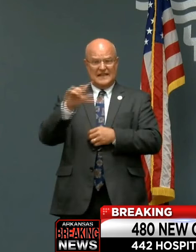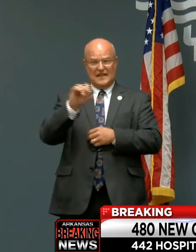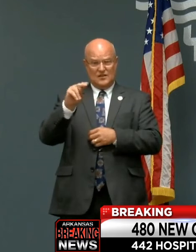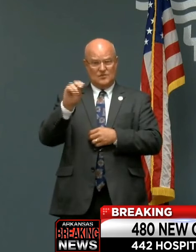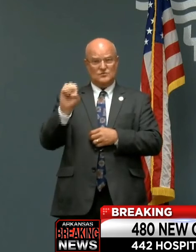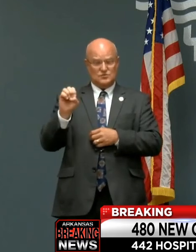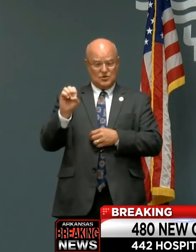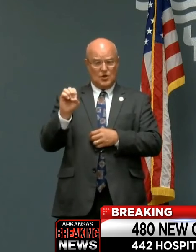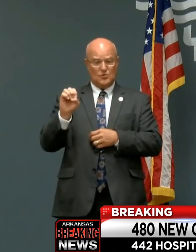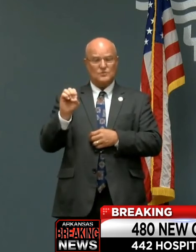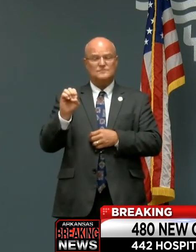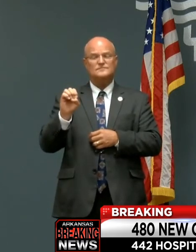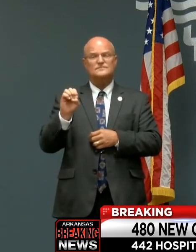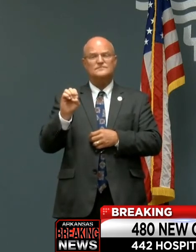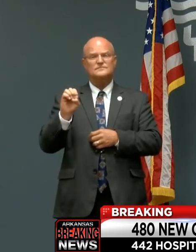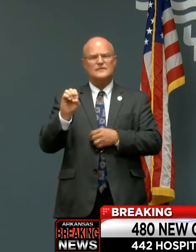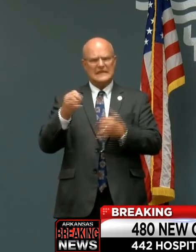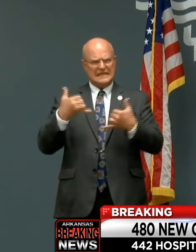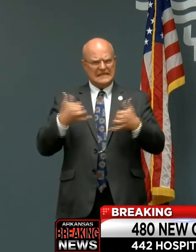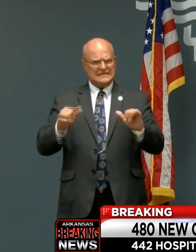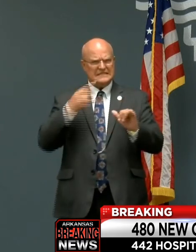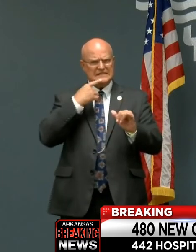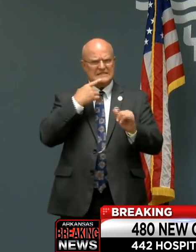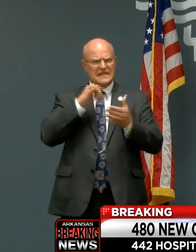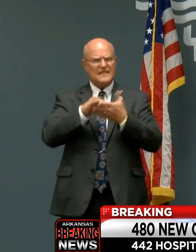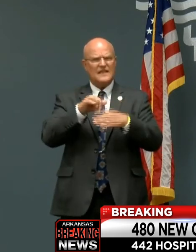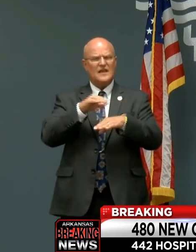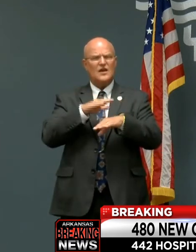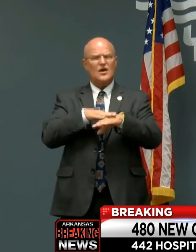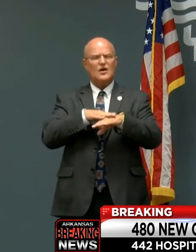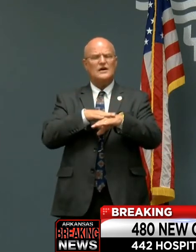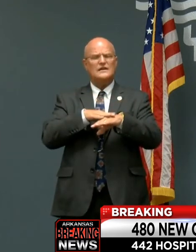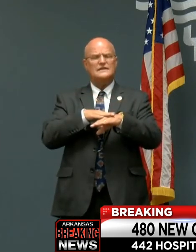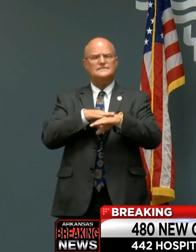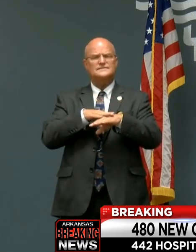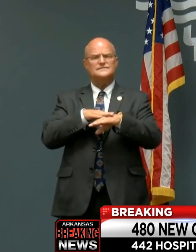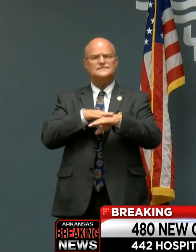zone. It still says that on